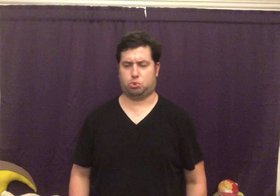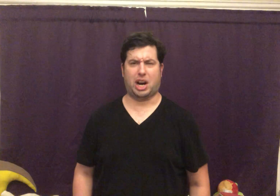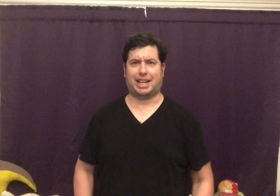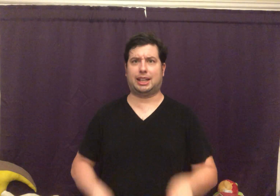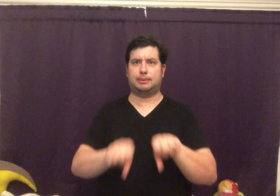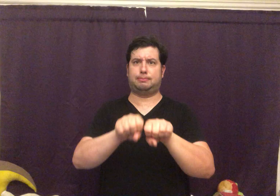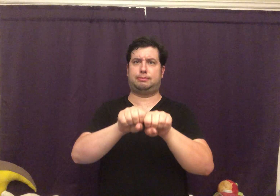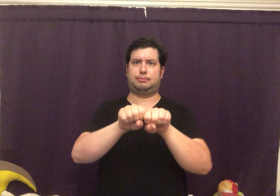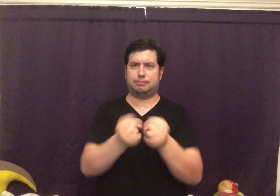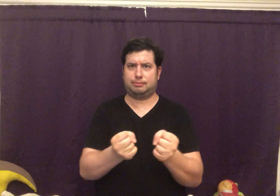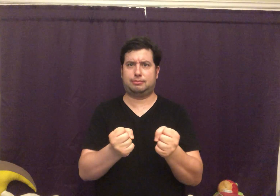Break.